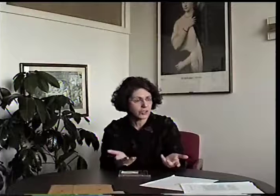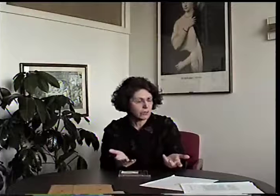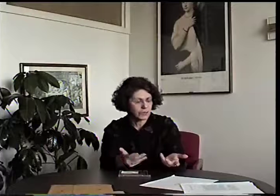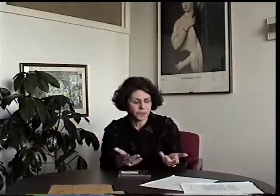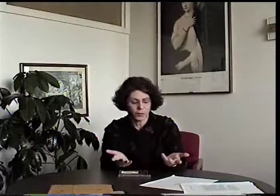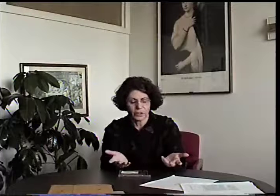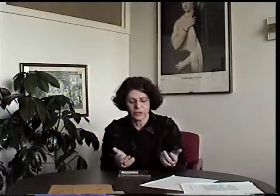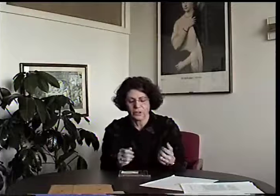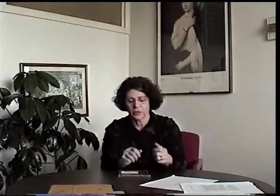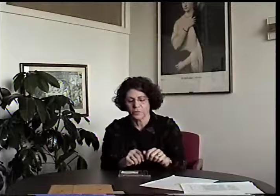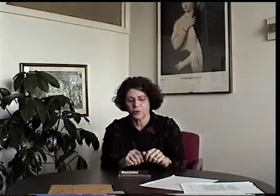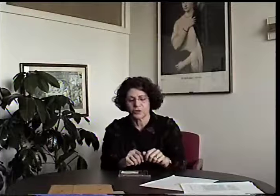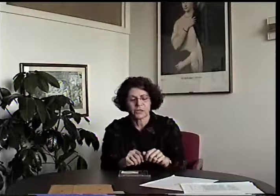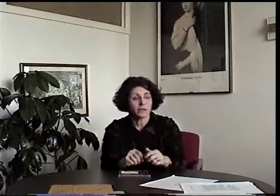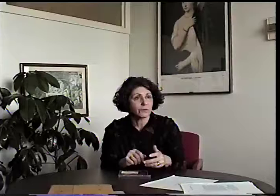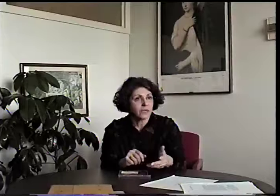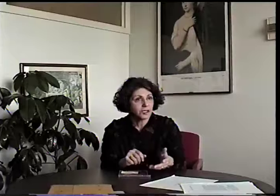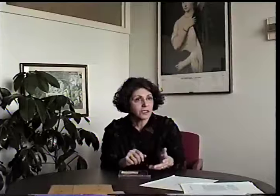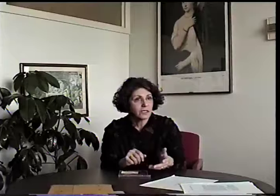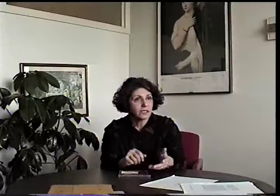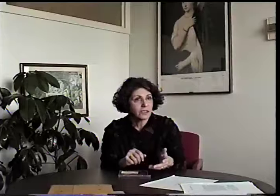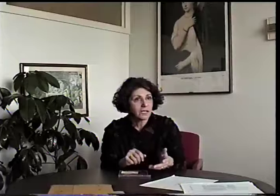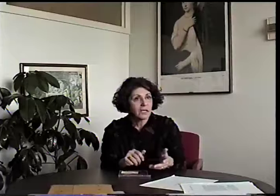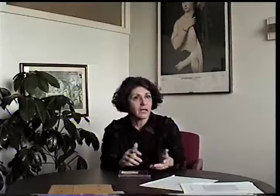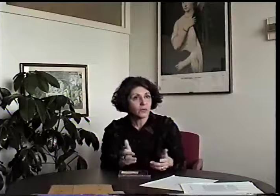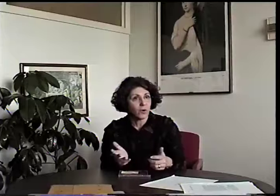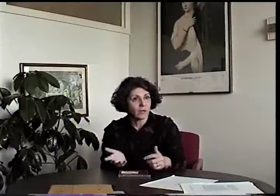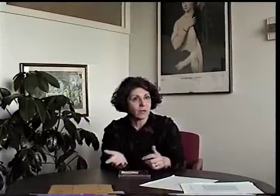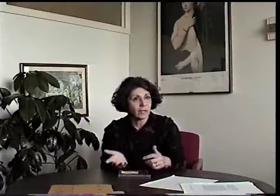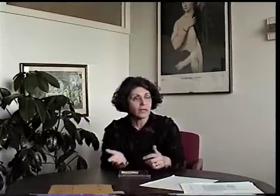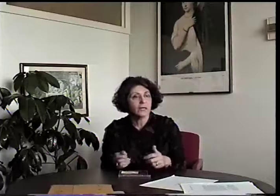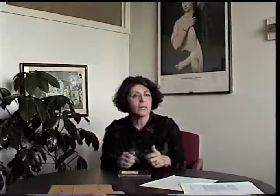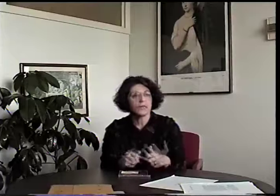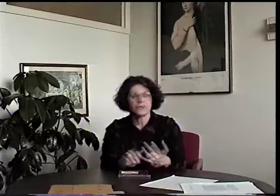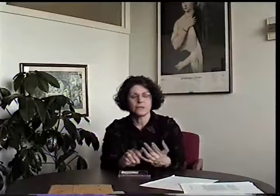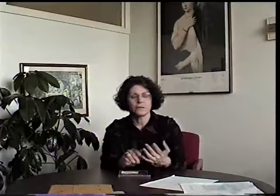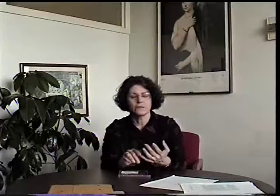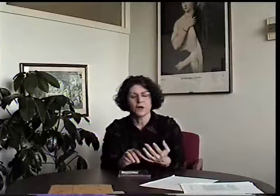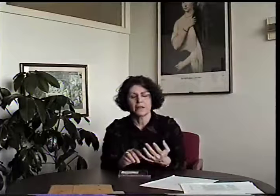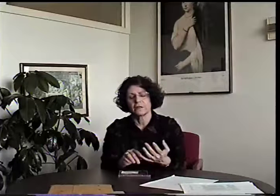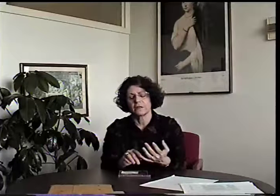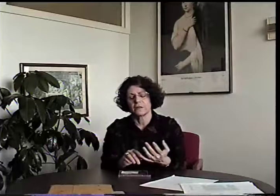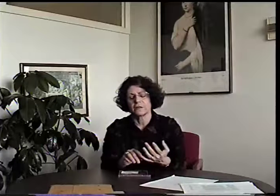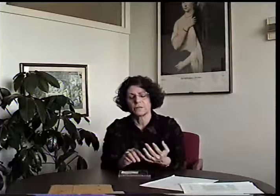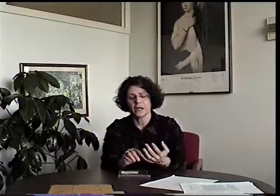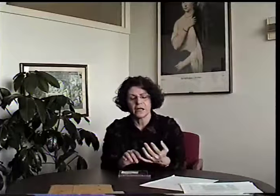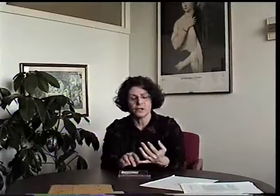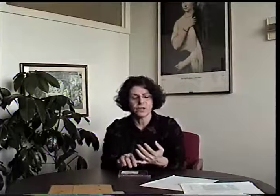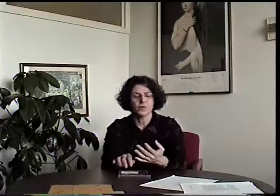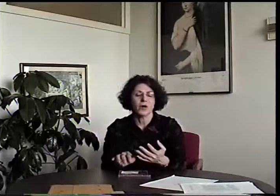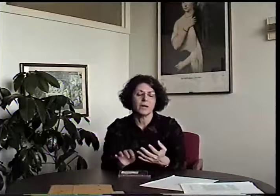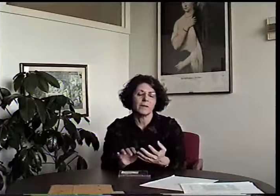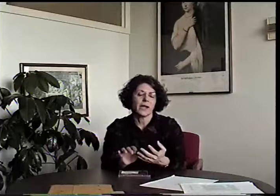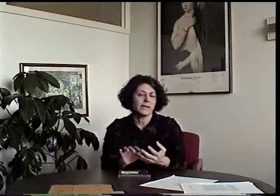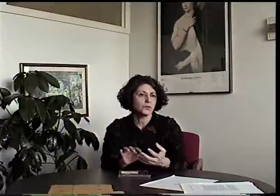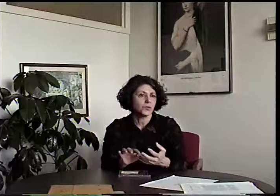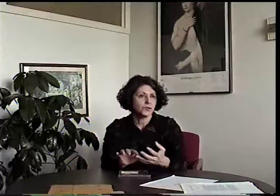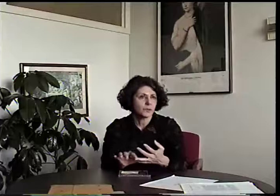or spoken poetry alliteration and rhyming. If you've got the hand-shape rhyme and or the